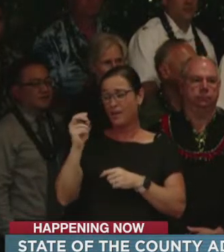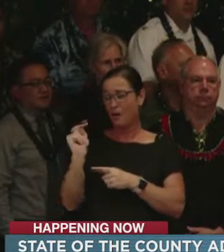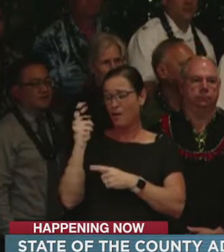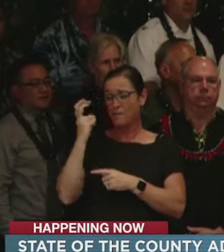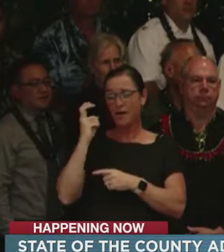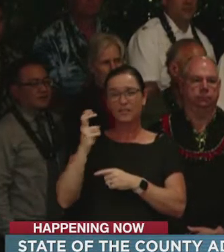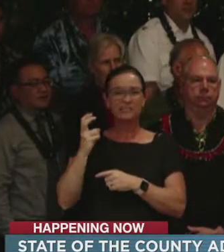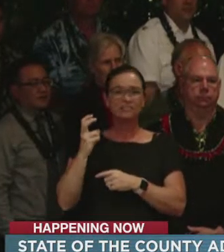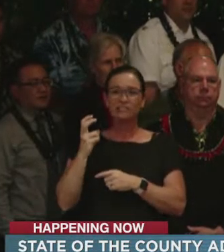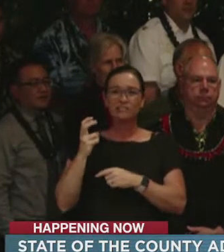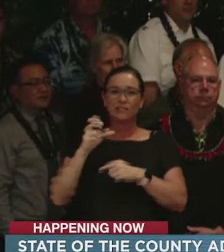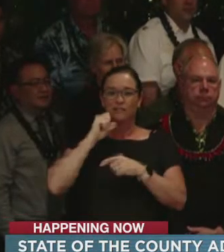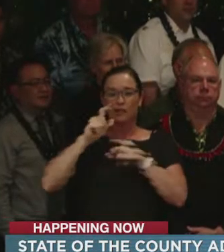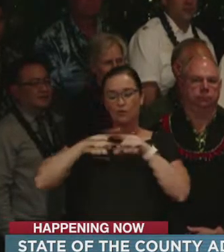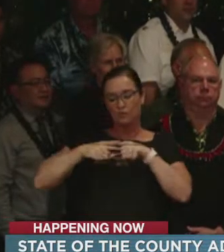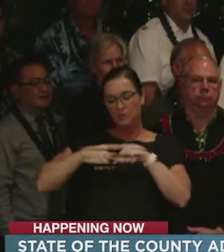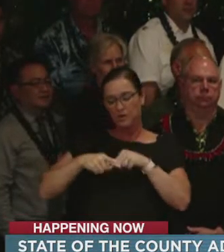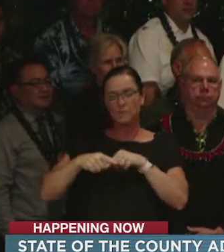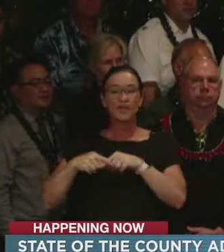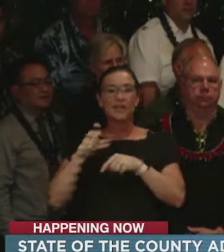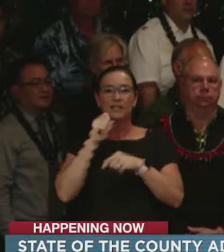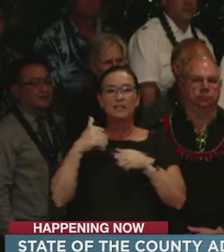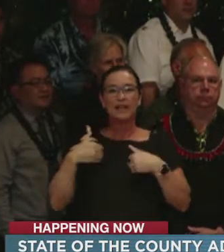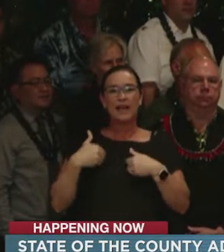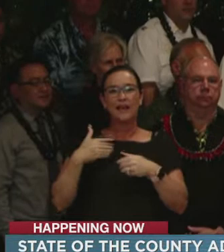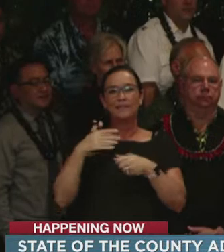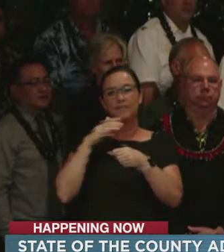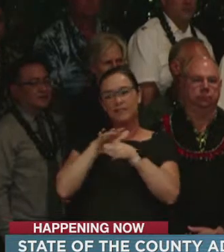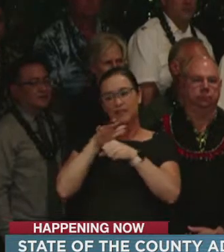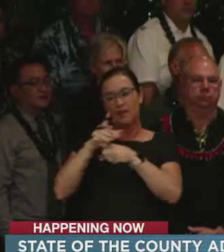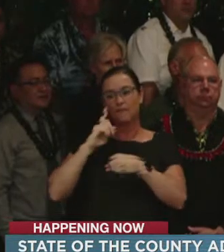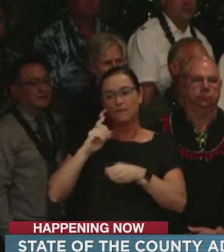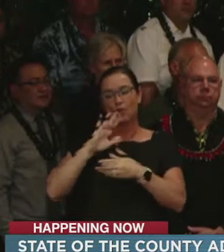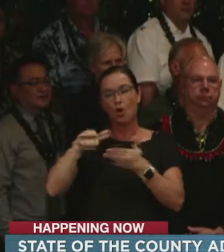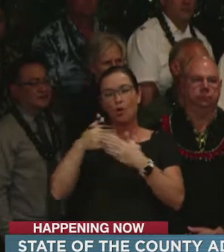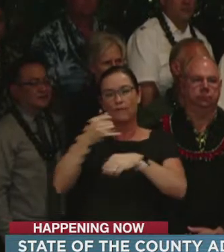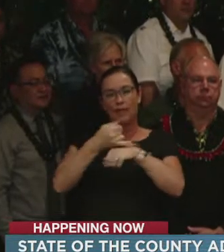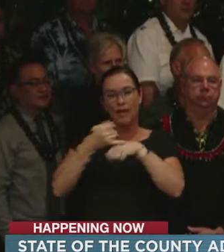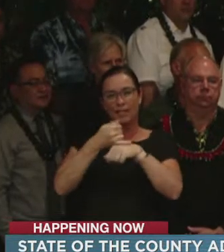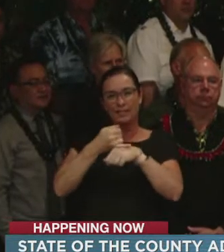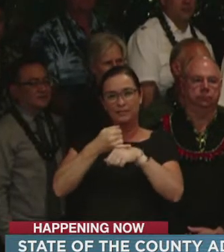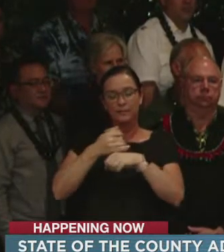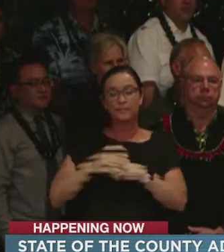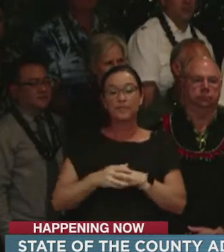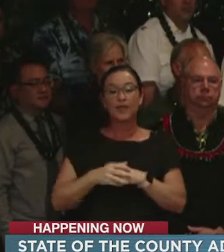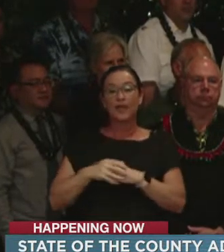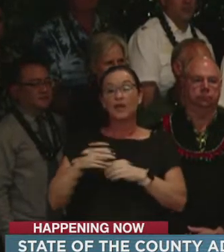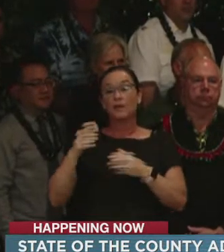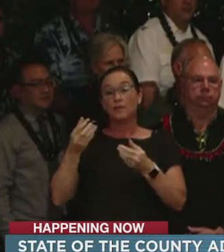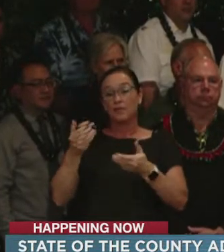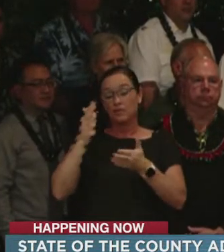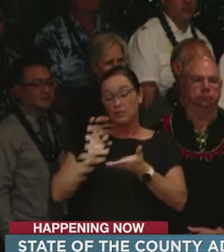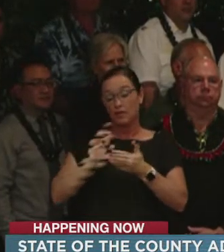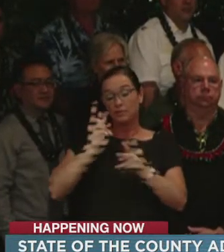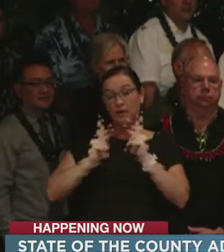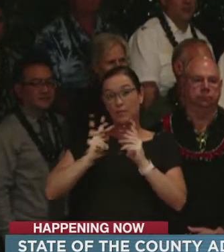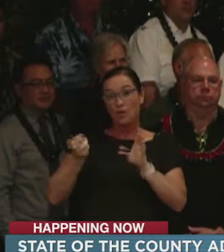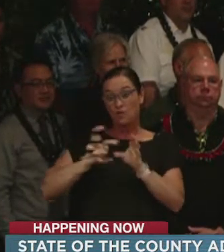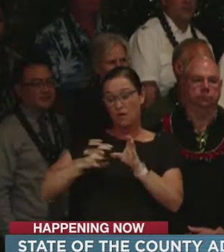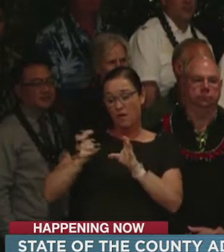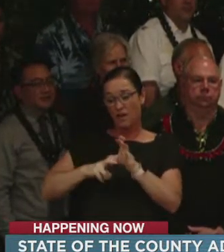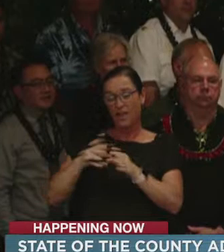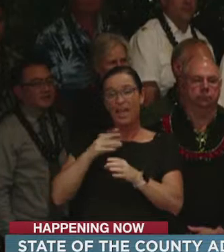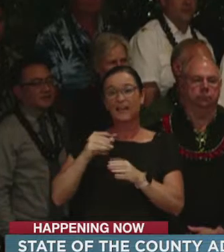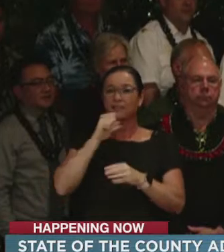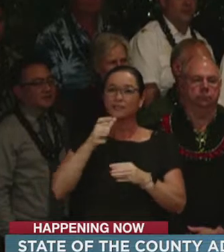unreliable buses and routes that did not meet the island's needs, resulting in declining ridership and failing to meet the standard